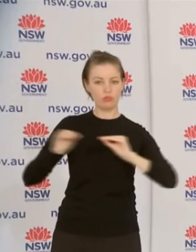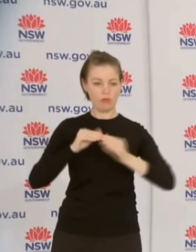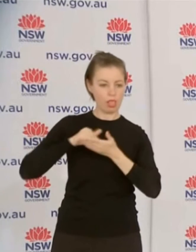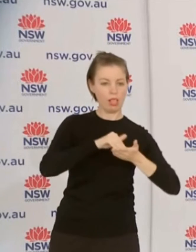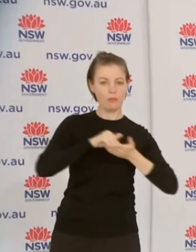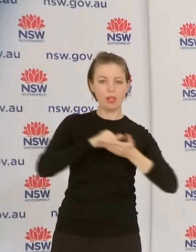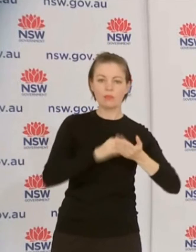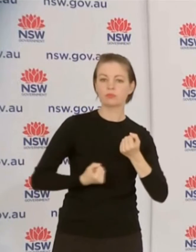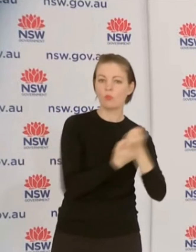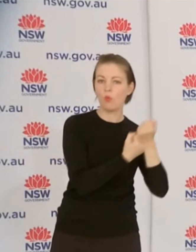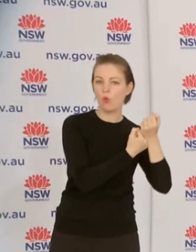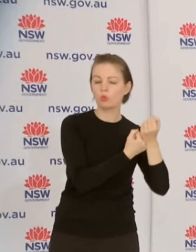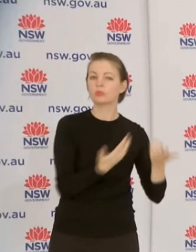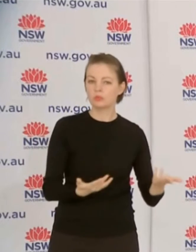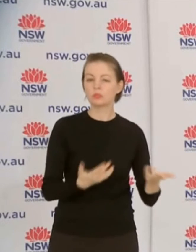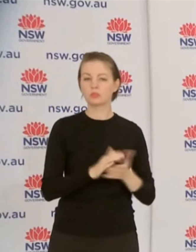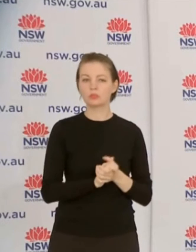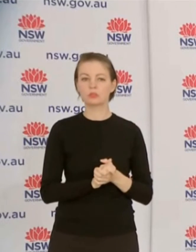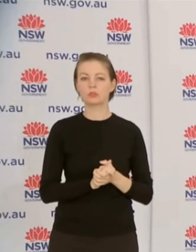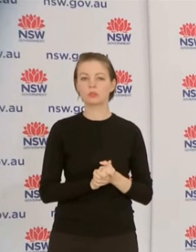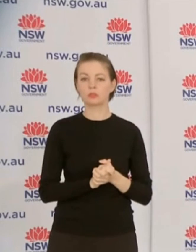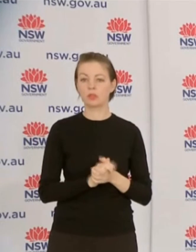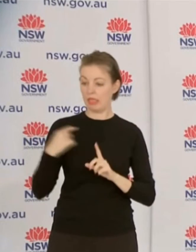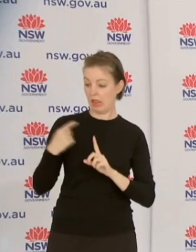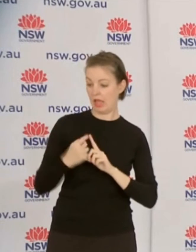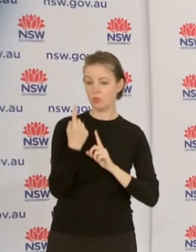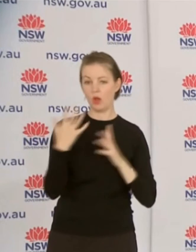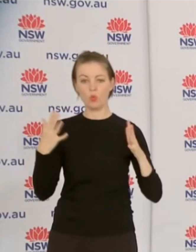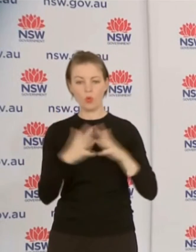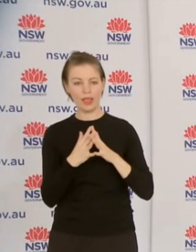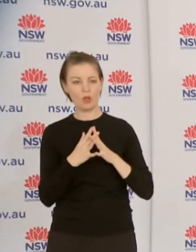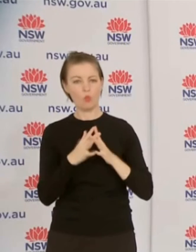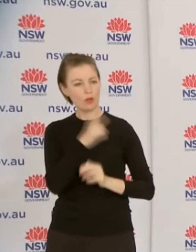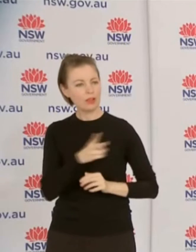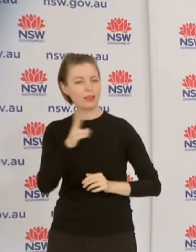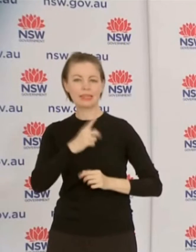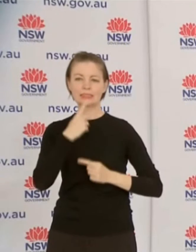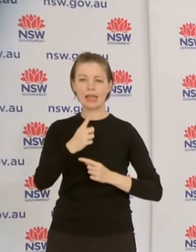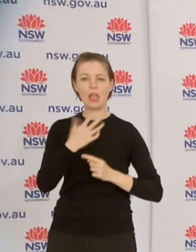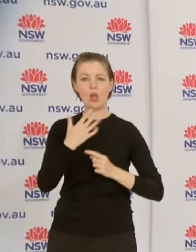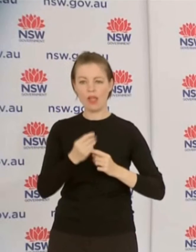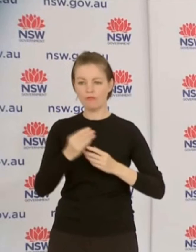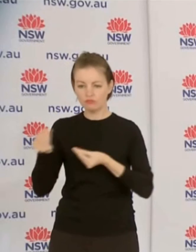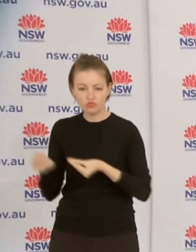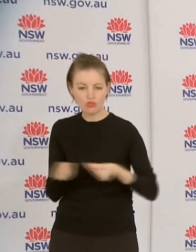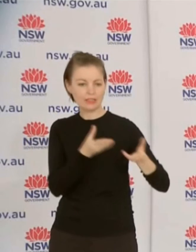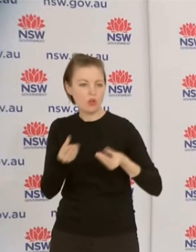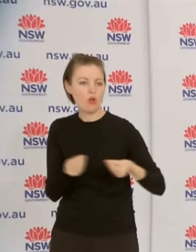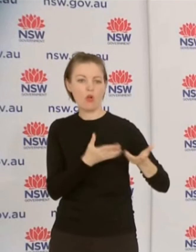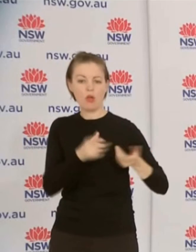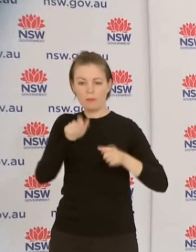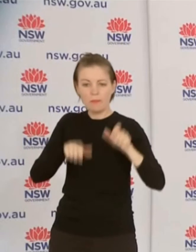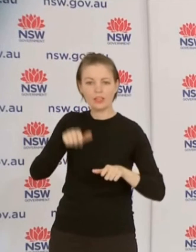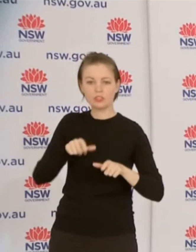both pointed out that the entire system works as a network, and transferring patients from time to time from